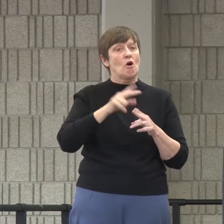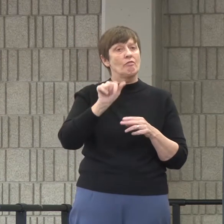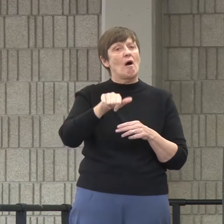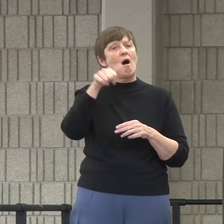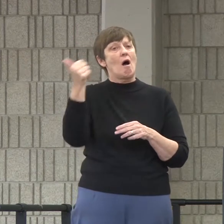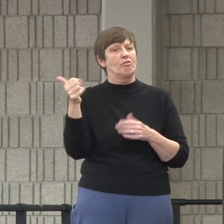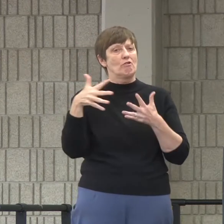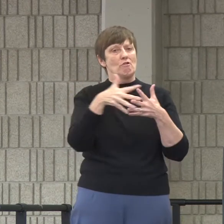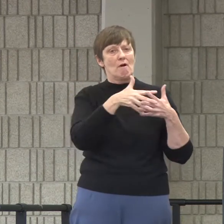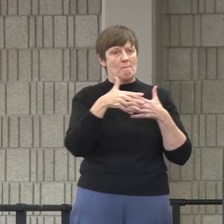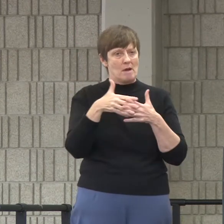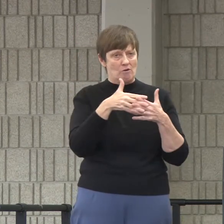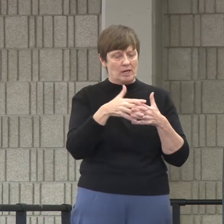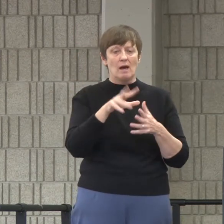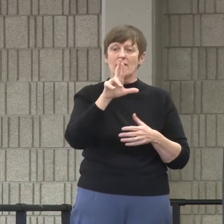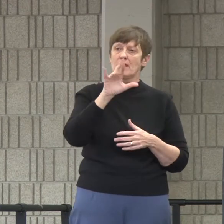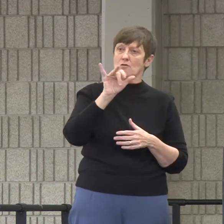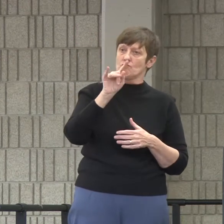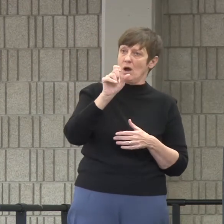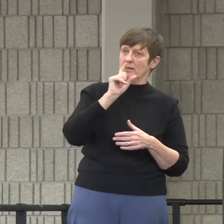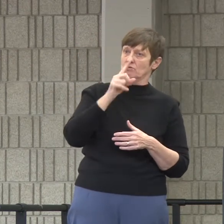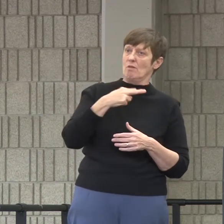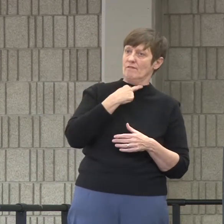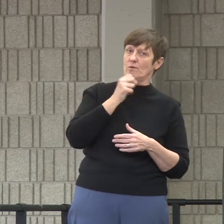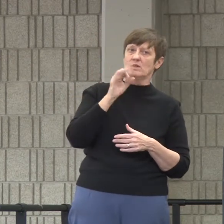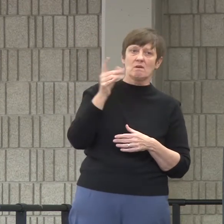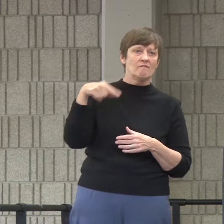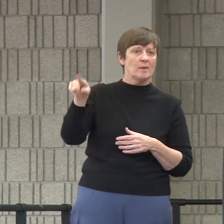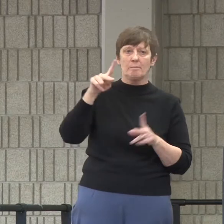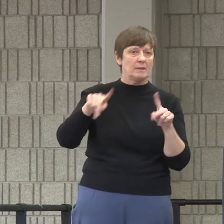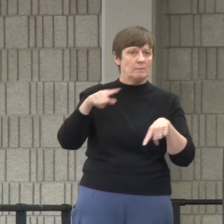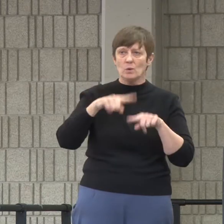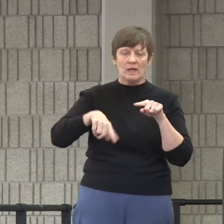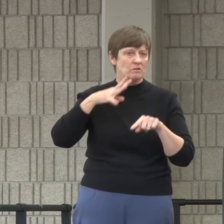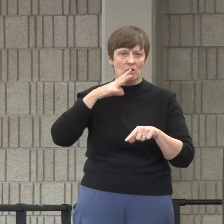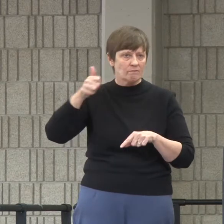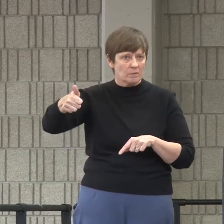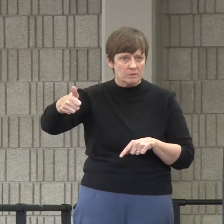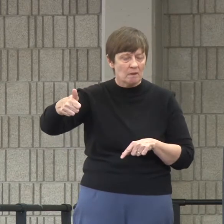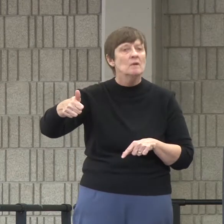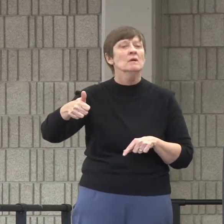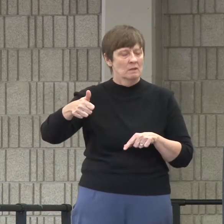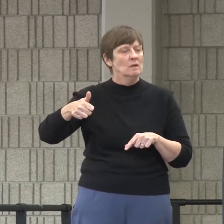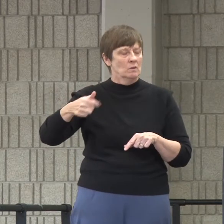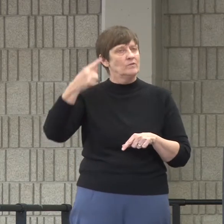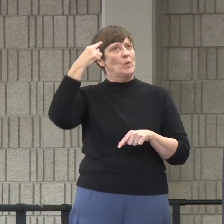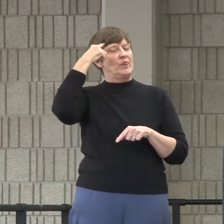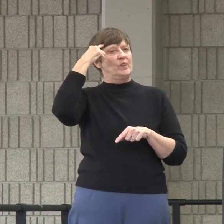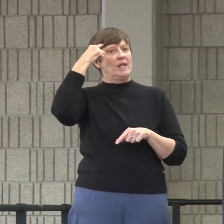that riots are the voice of the unheard, he said we have to think about what